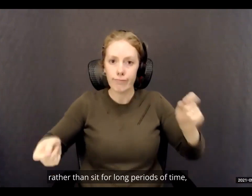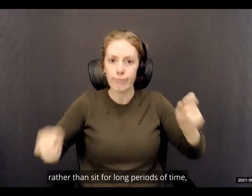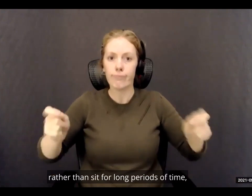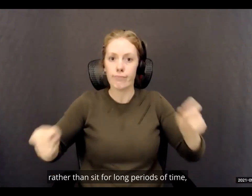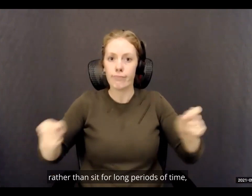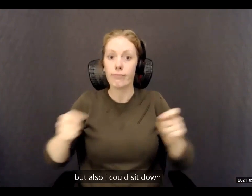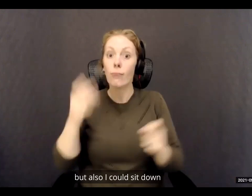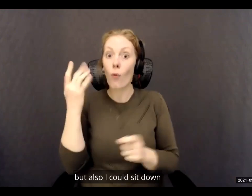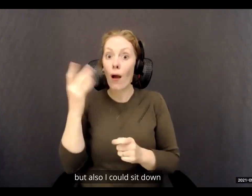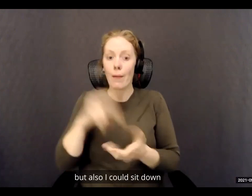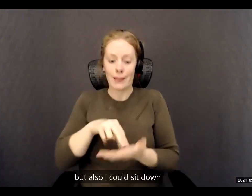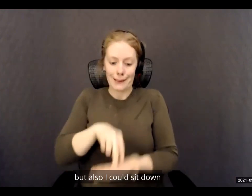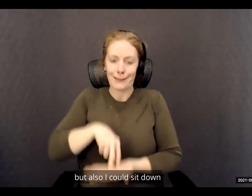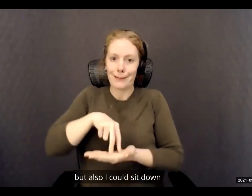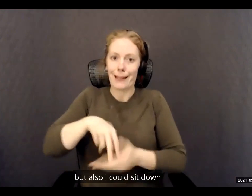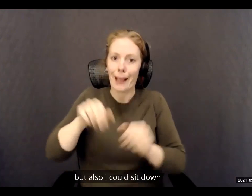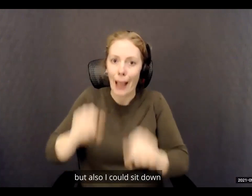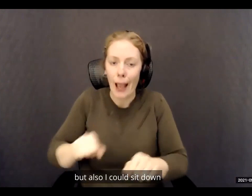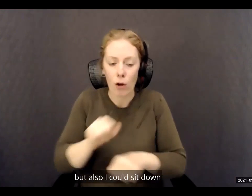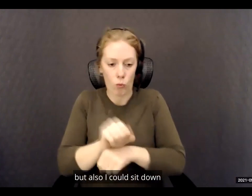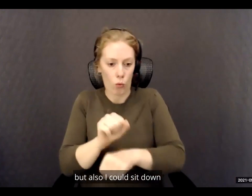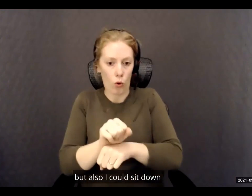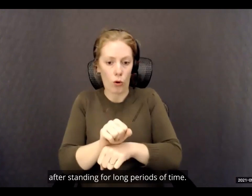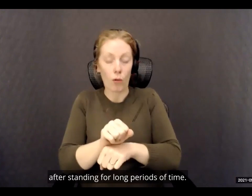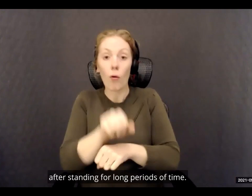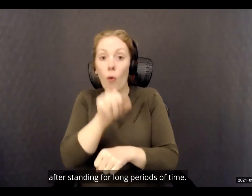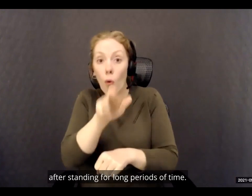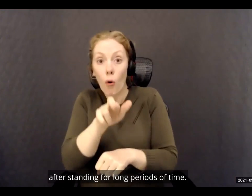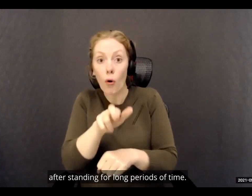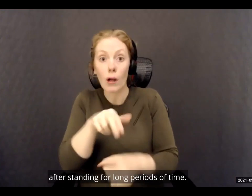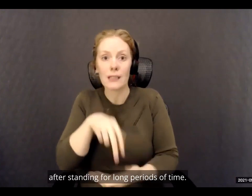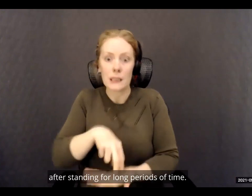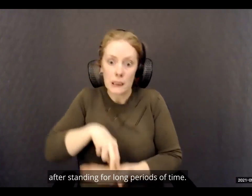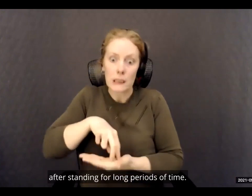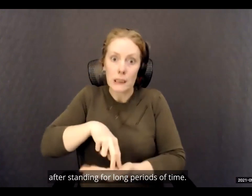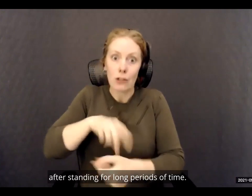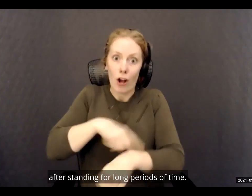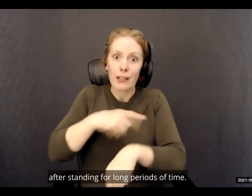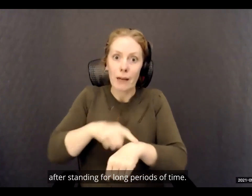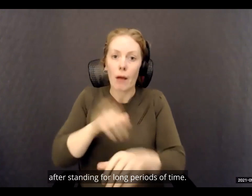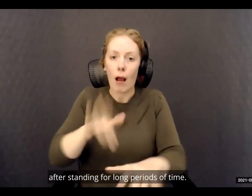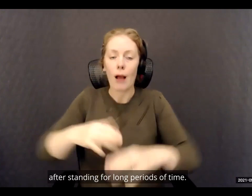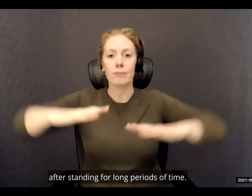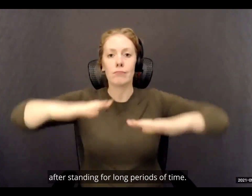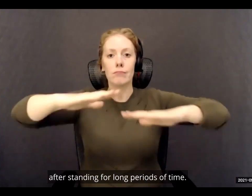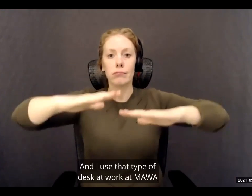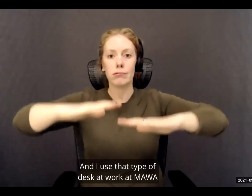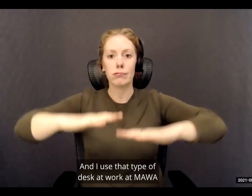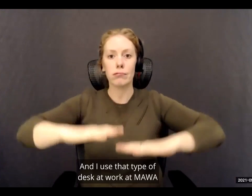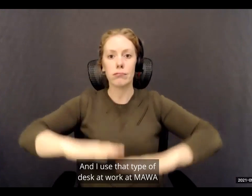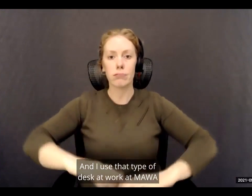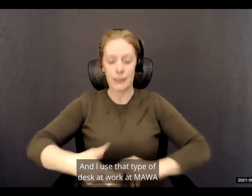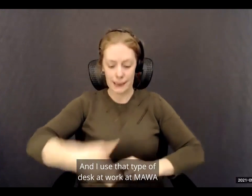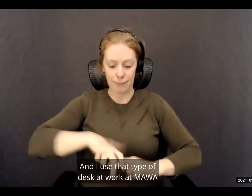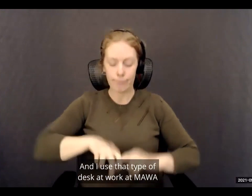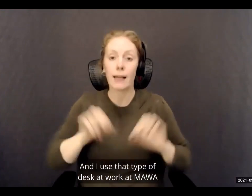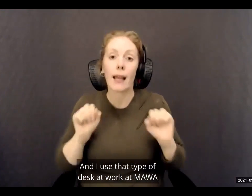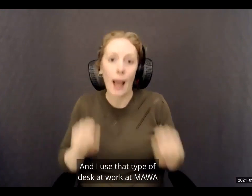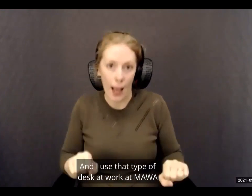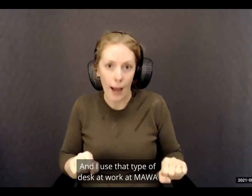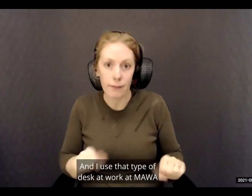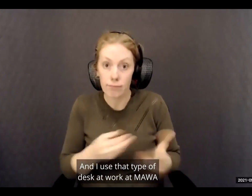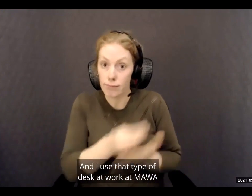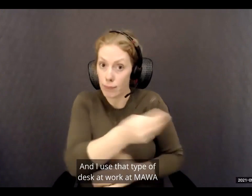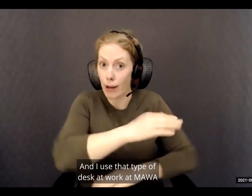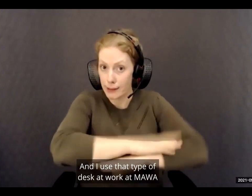time. But also I could sit down after standing for long periods of time. And I use that